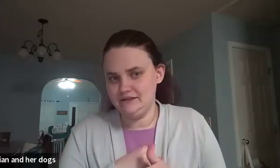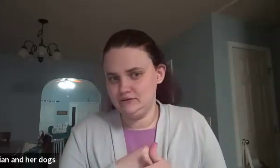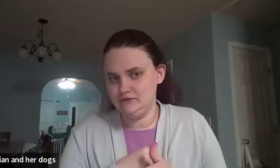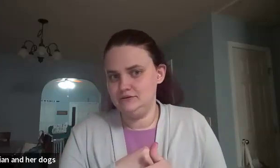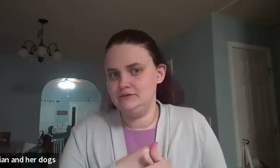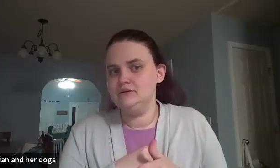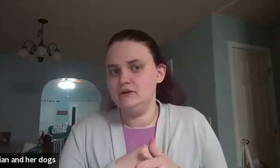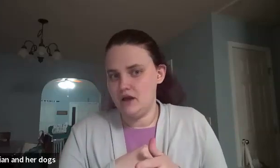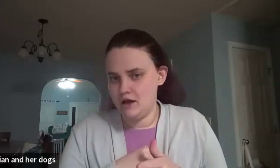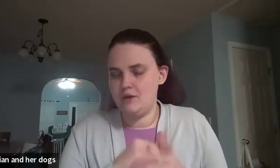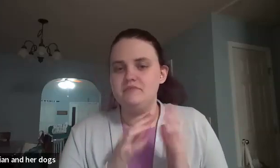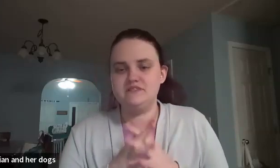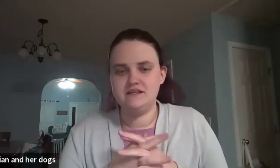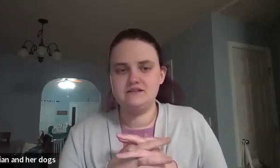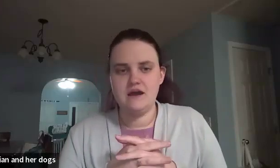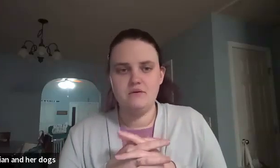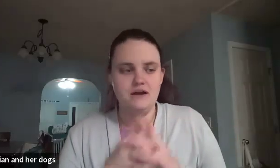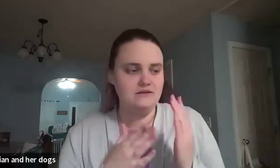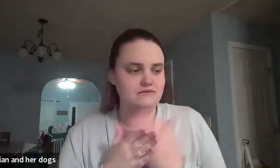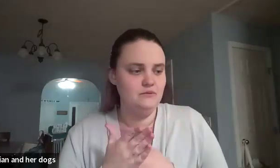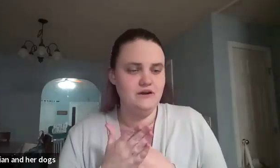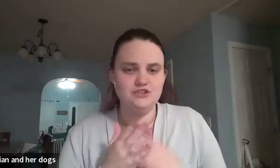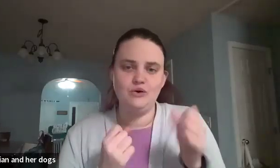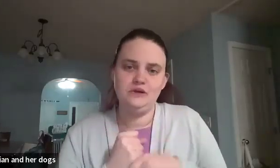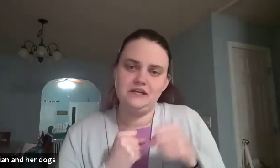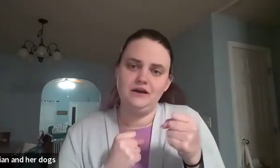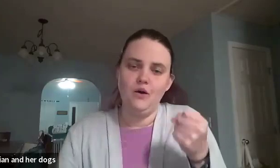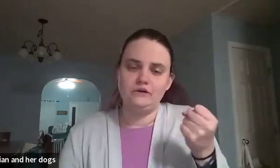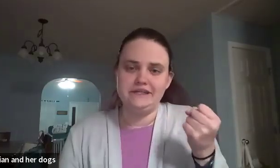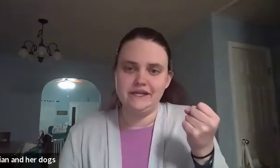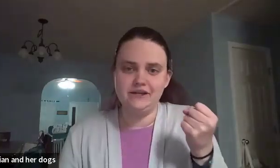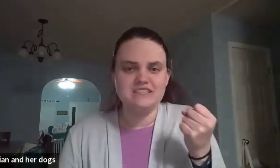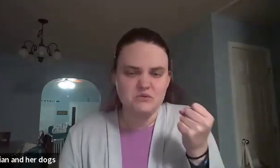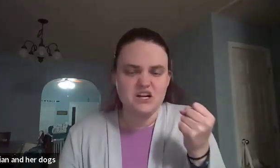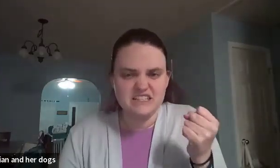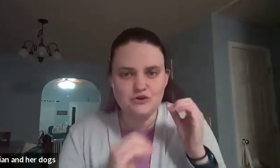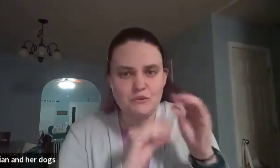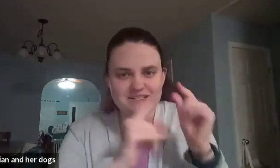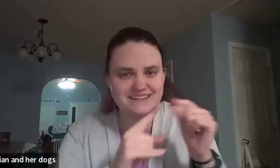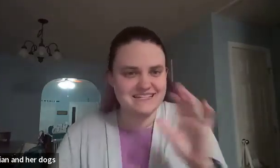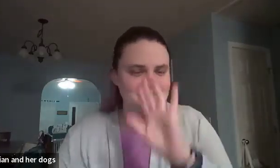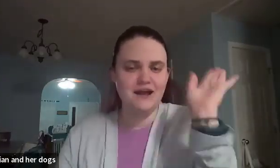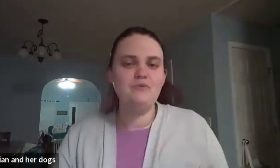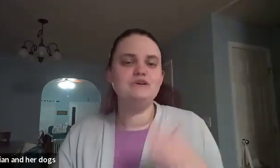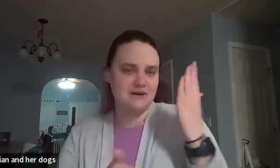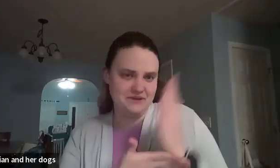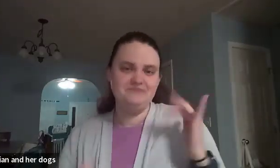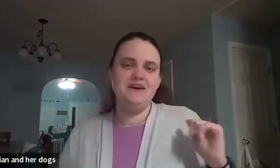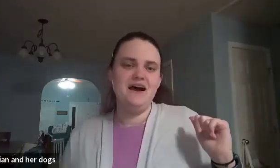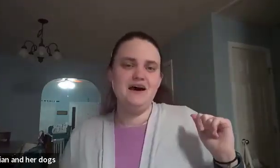early. Since that way we're not just holding you here saying we're gonna throw more signs at you. No, we'll stop here.